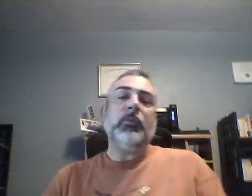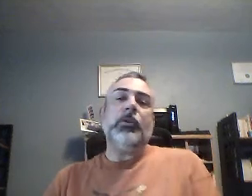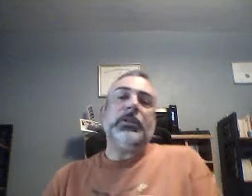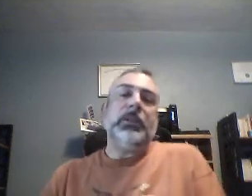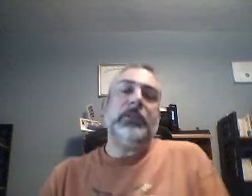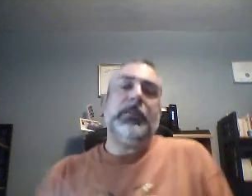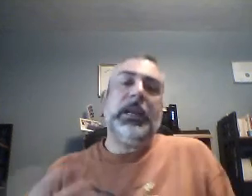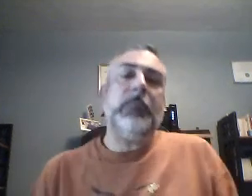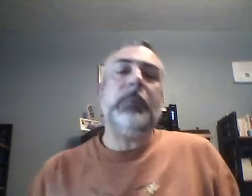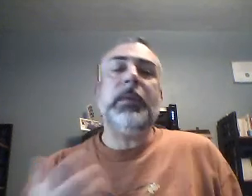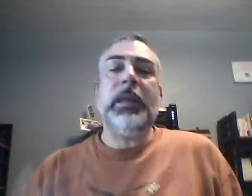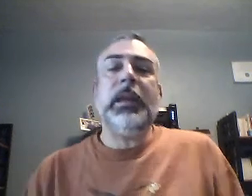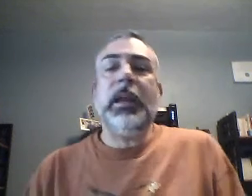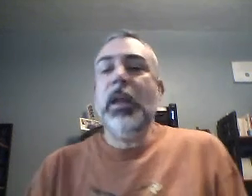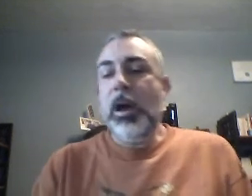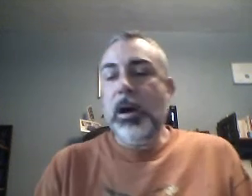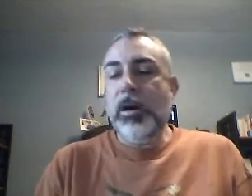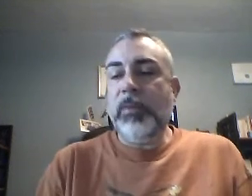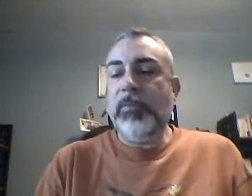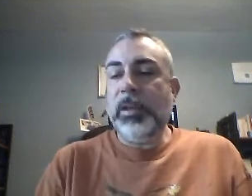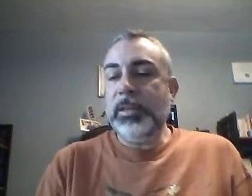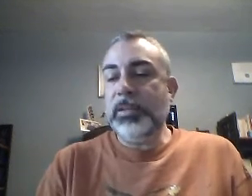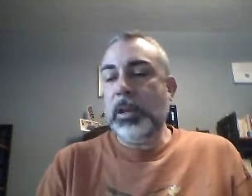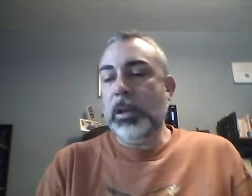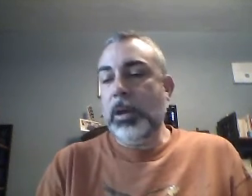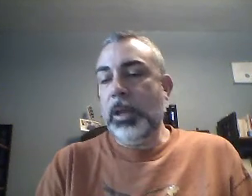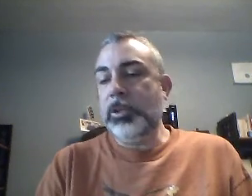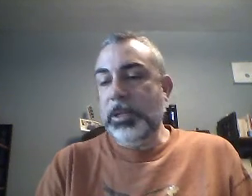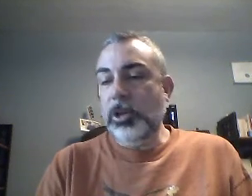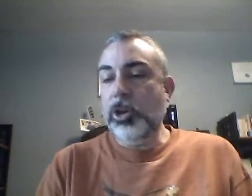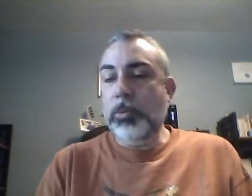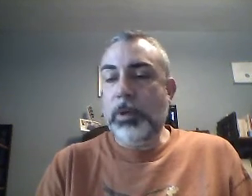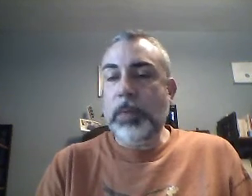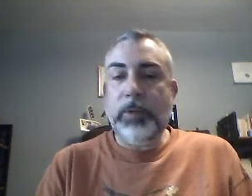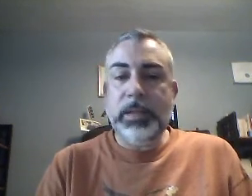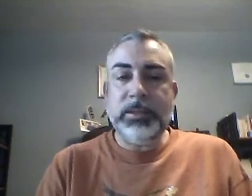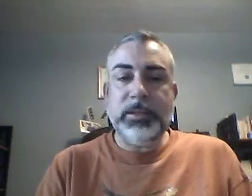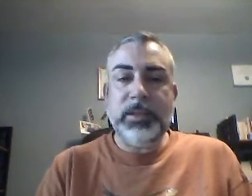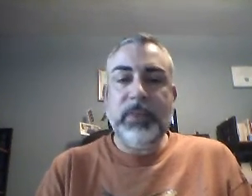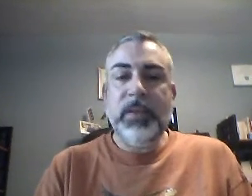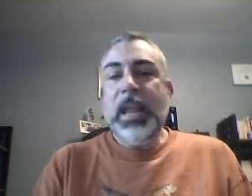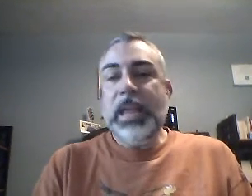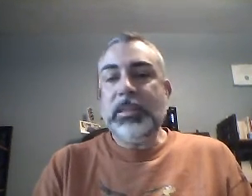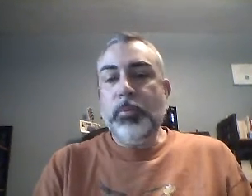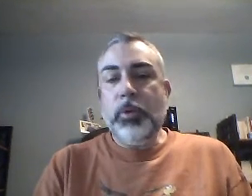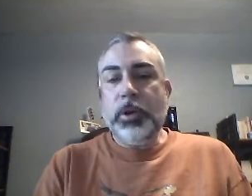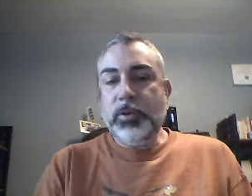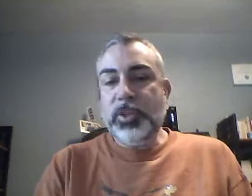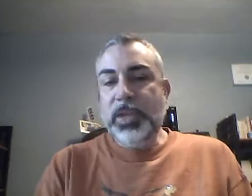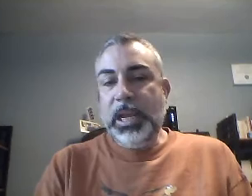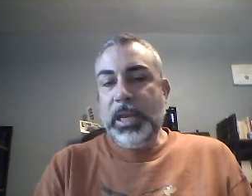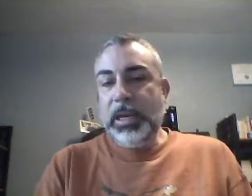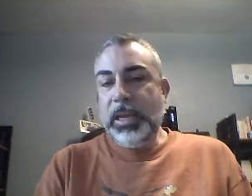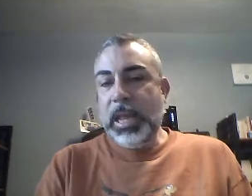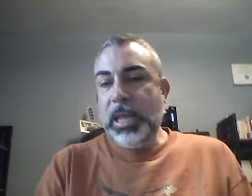afterwards, and this became the beginning of like things like LGBTQ pride parades and stuff. It's important to understand that